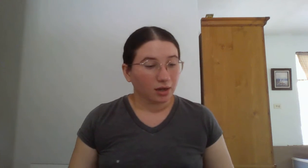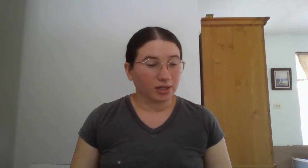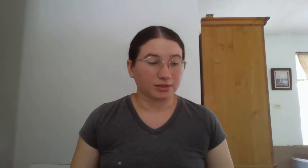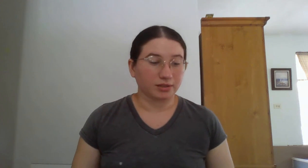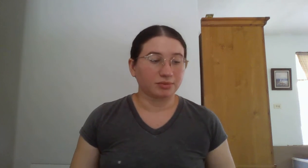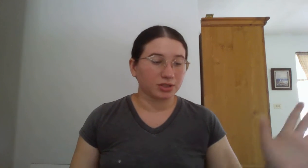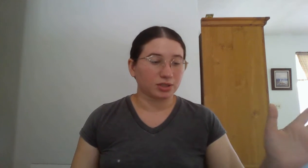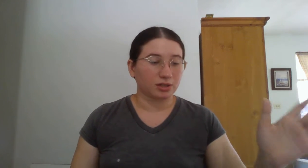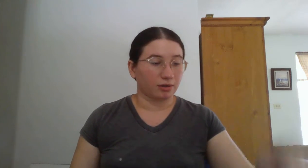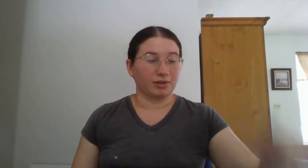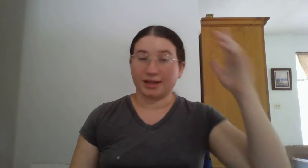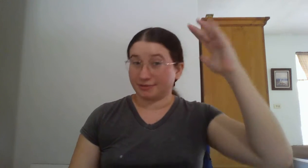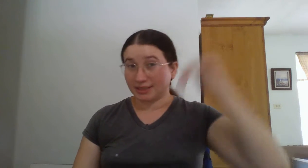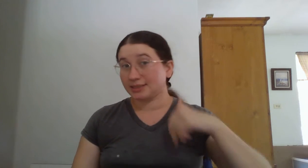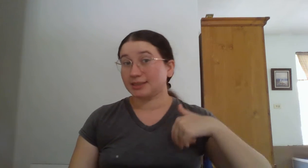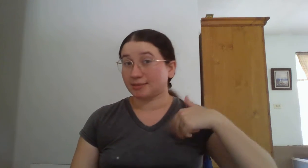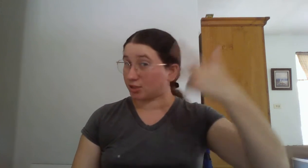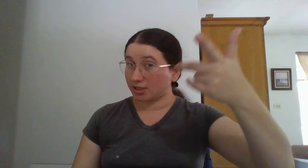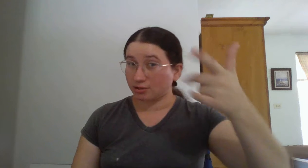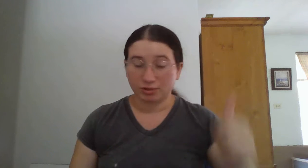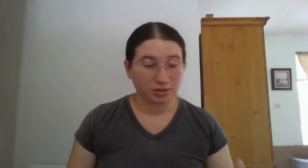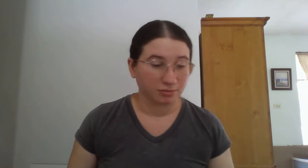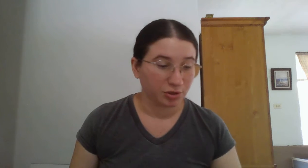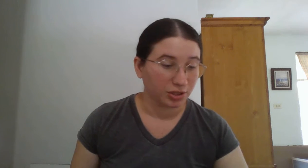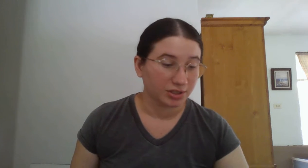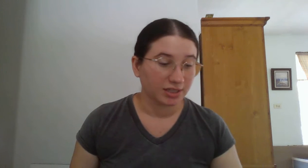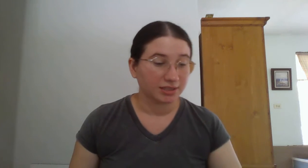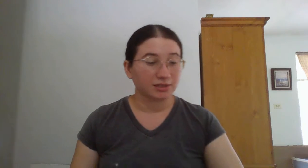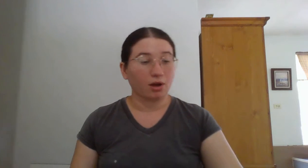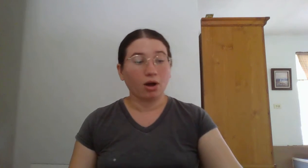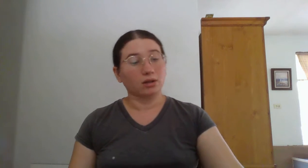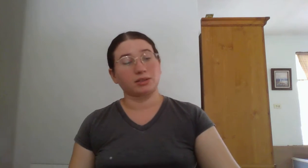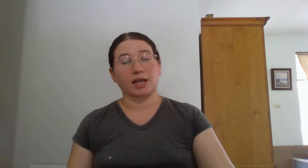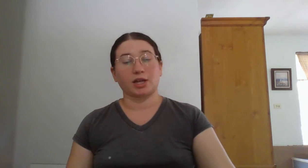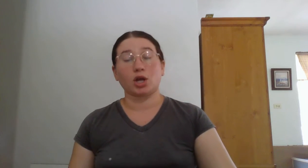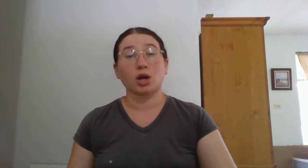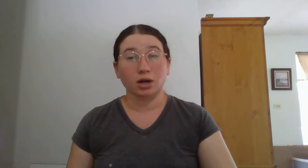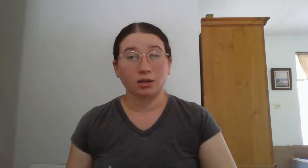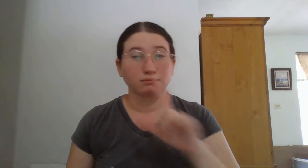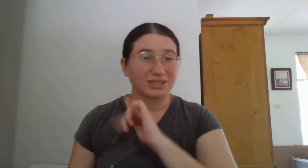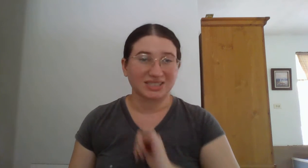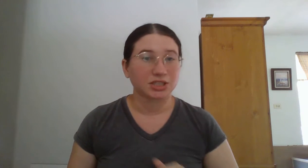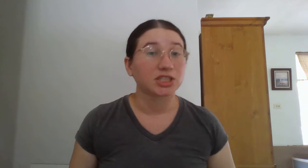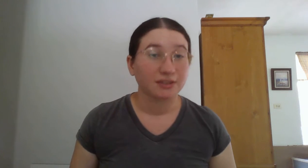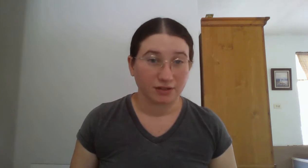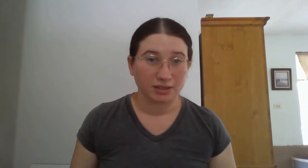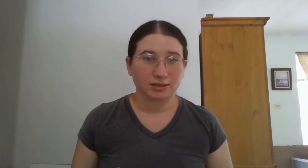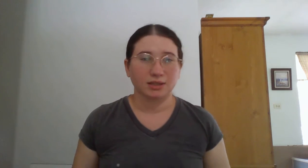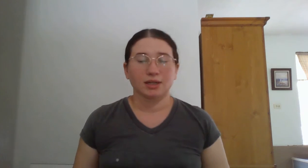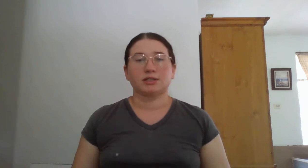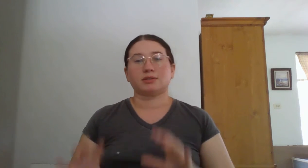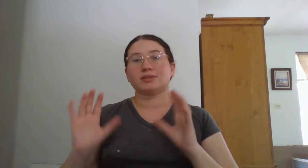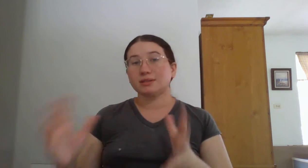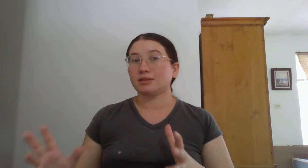Okay, so I'm pretty sure, we have sentence number 6, which is a pretty good sentence. All day, girl, mischievous. So this